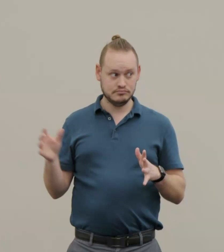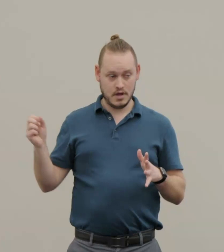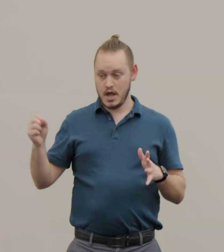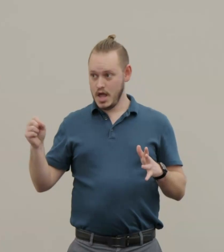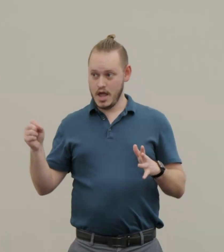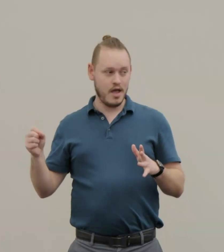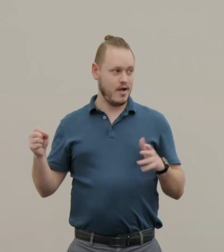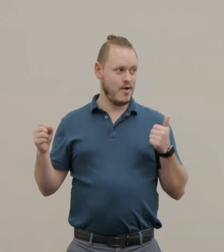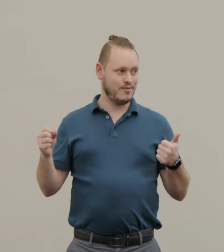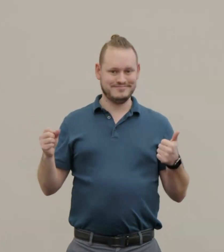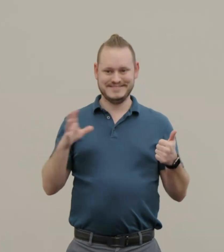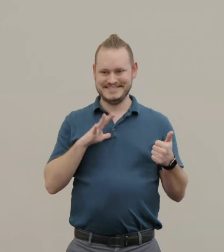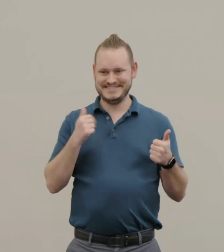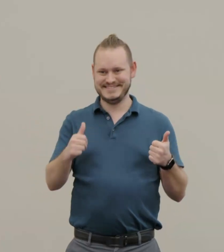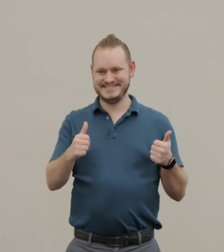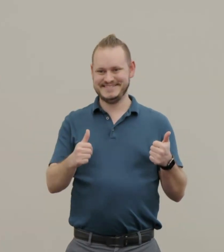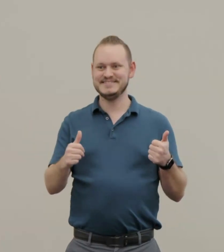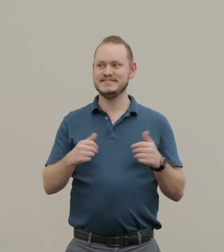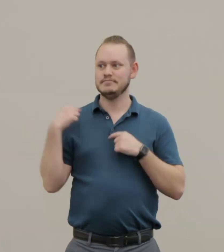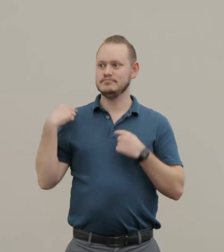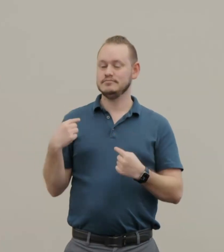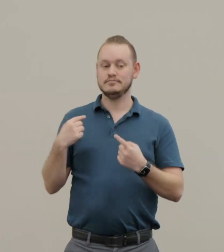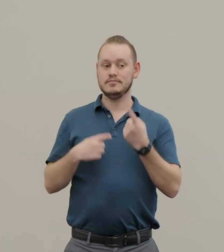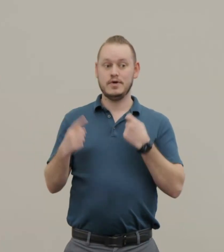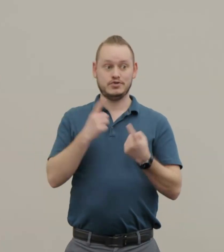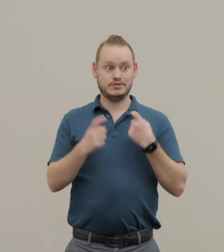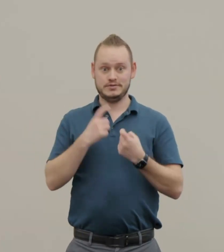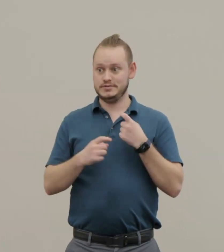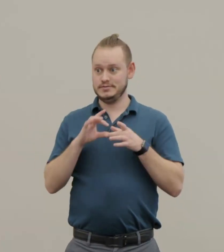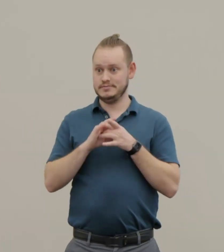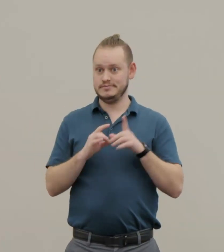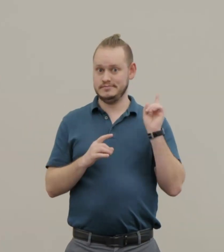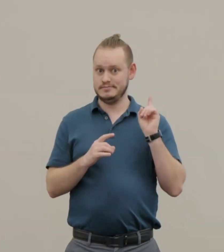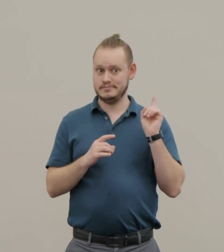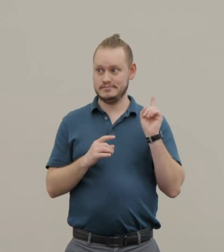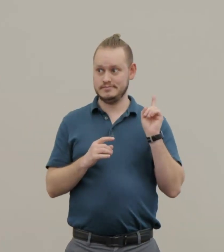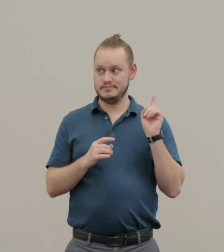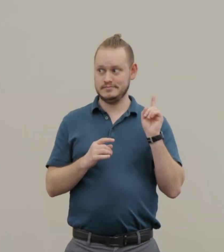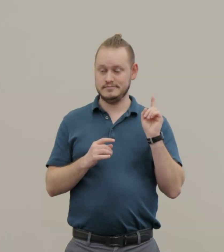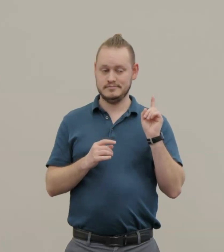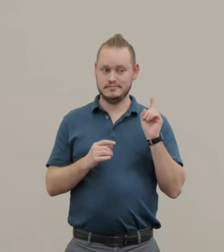Yes? Cool. Good. Any questions on this?